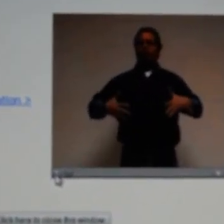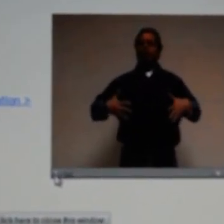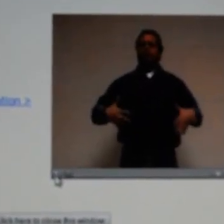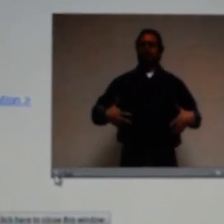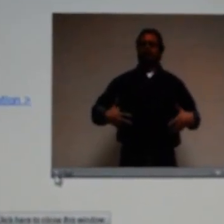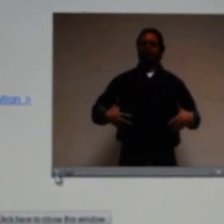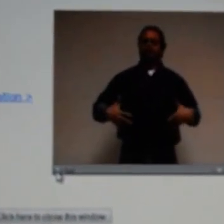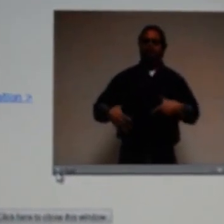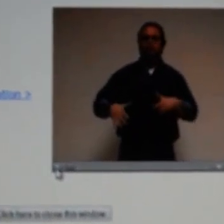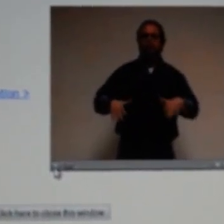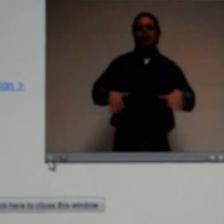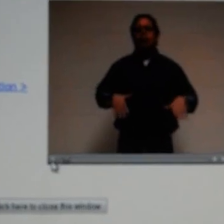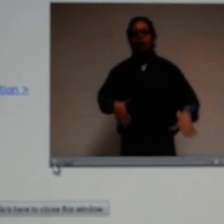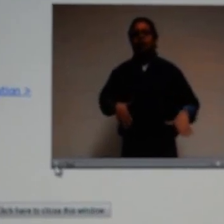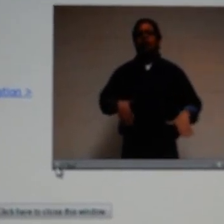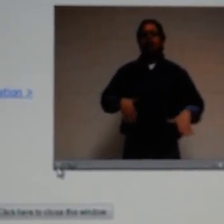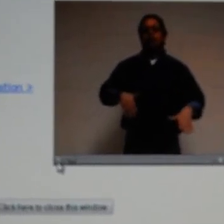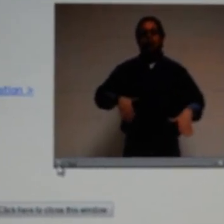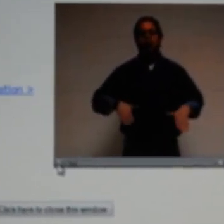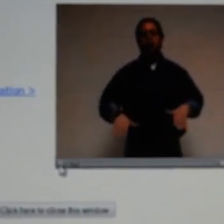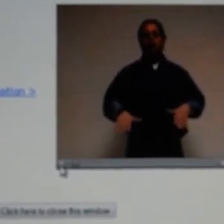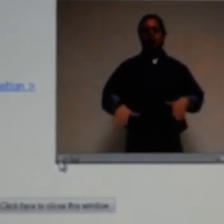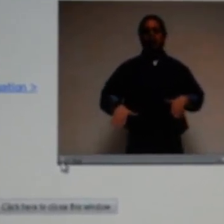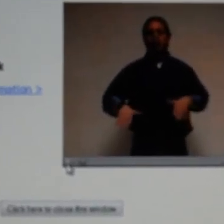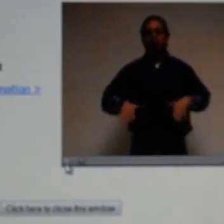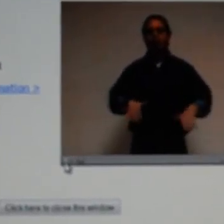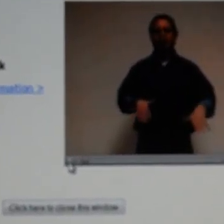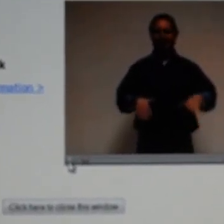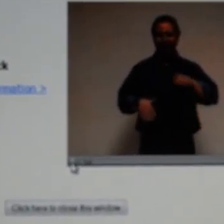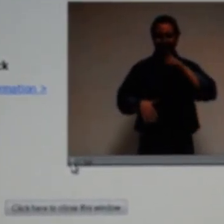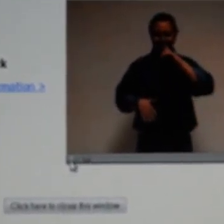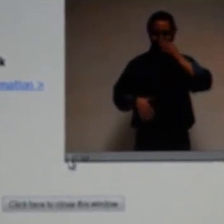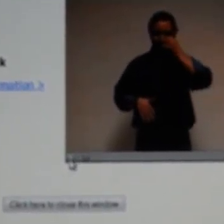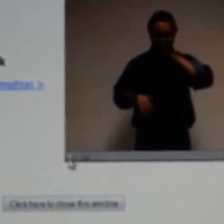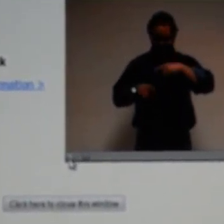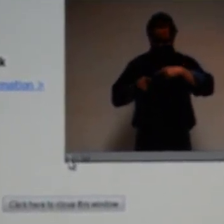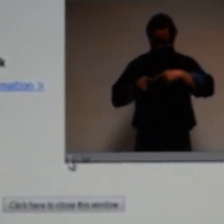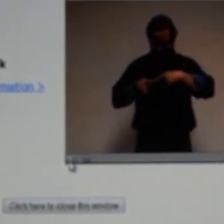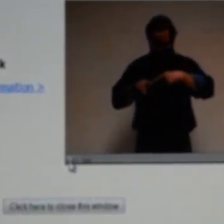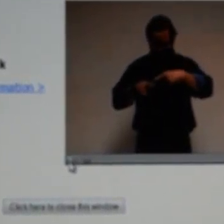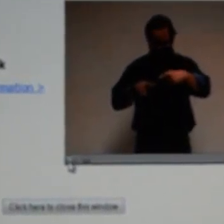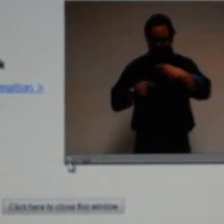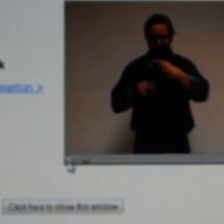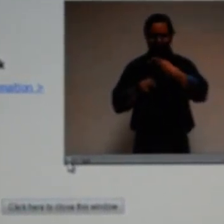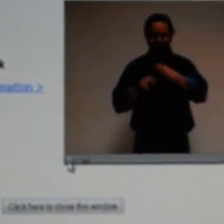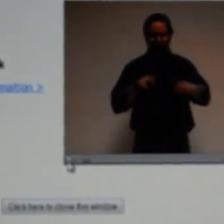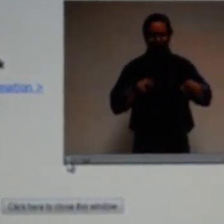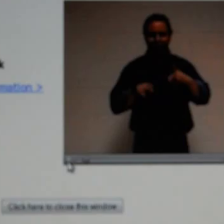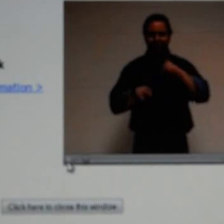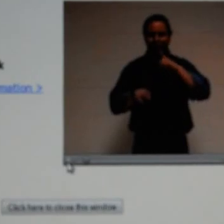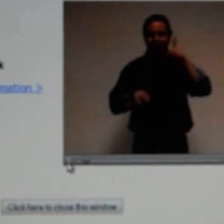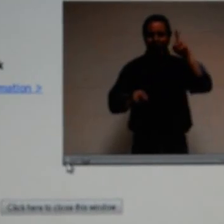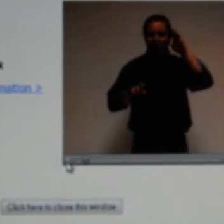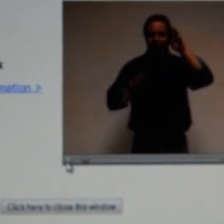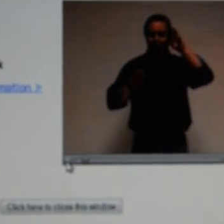So there's this man, this big old guy, and he's walking along.